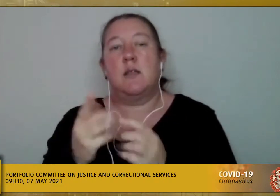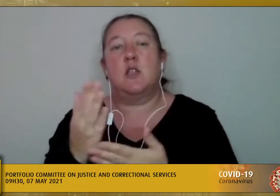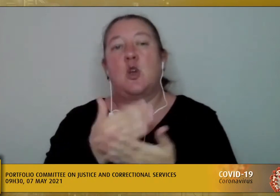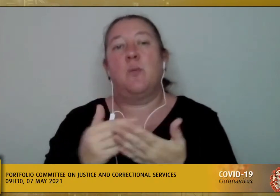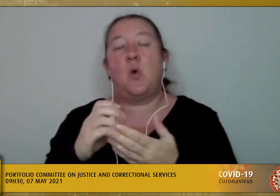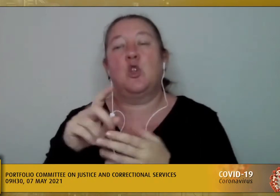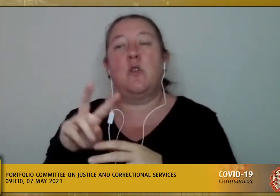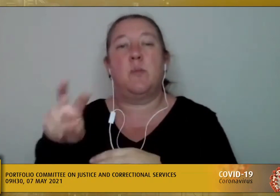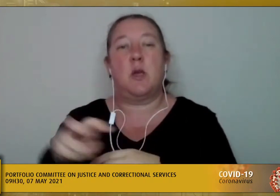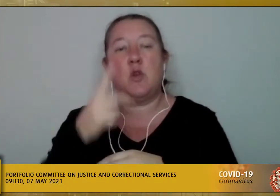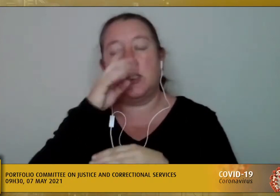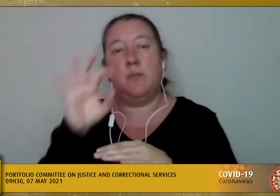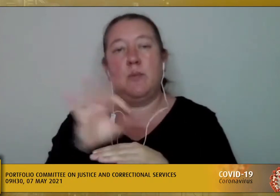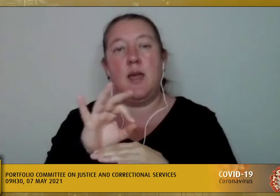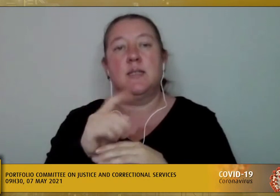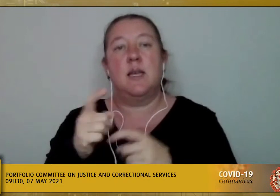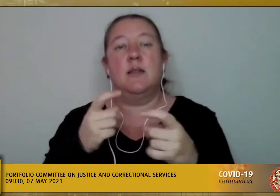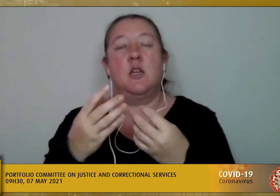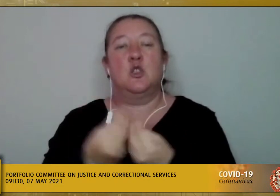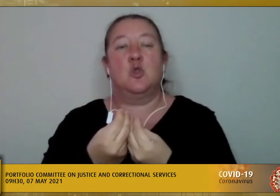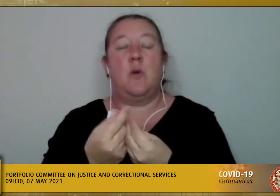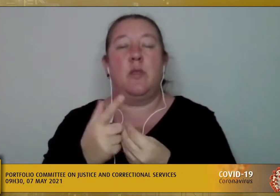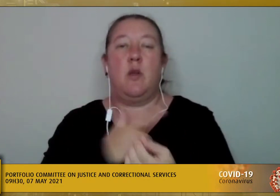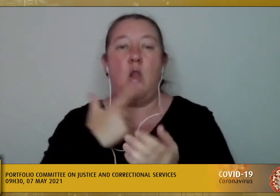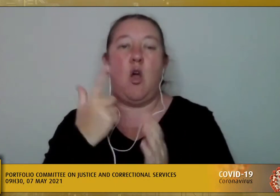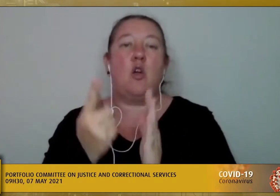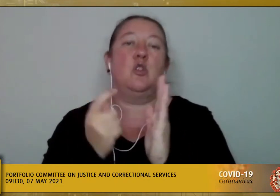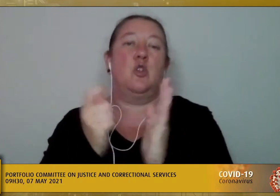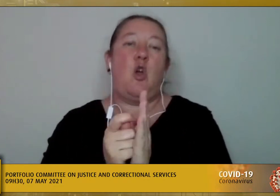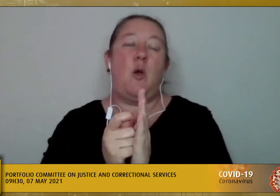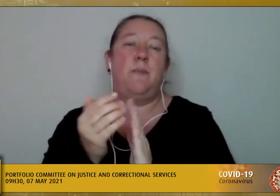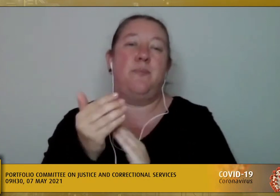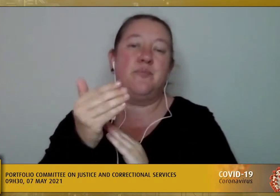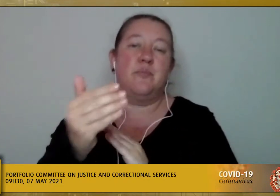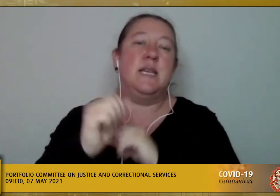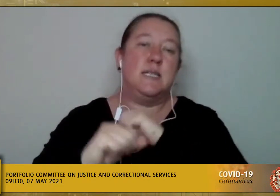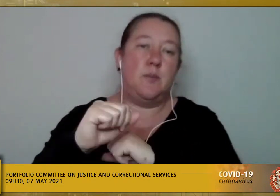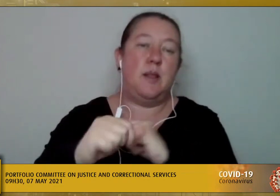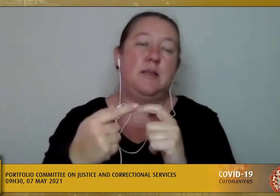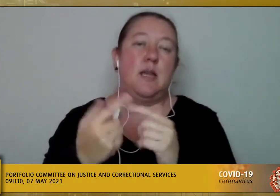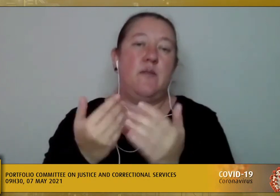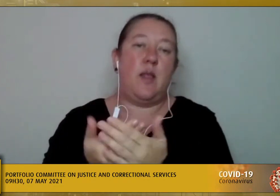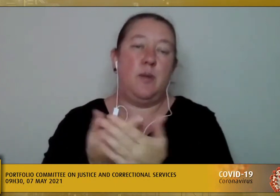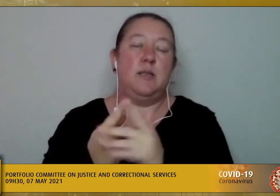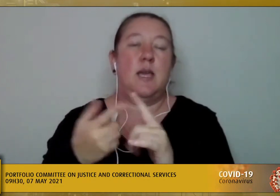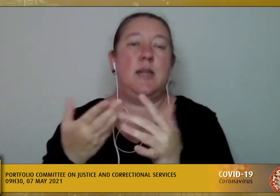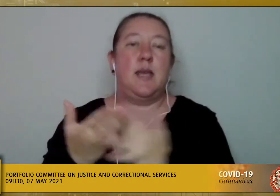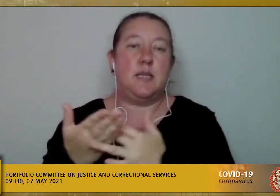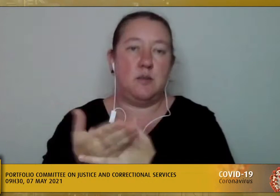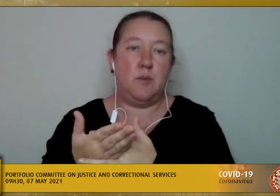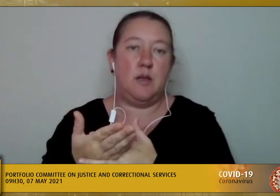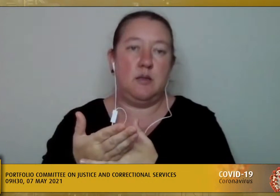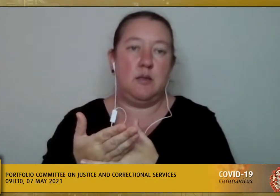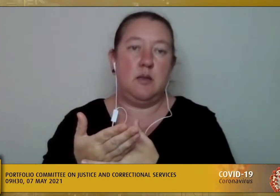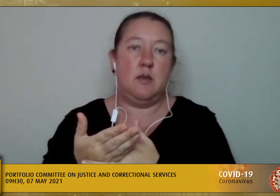to our migration plan that deals with long-term um stability and availability and accessibility